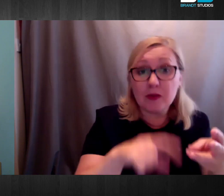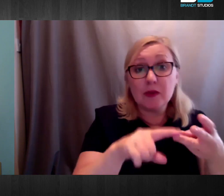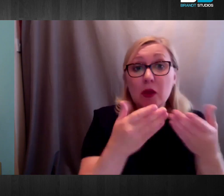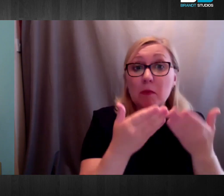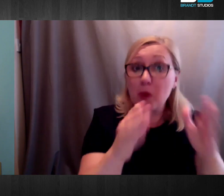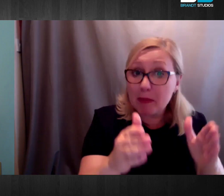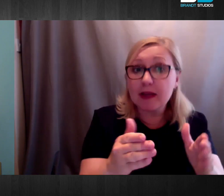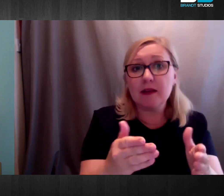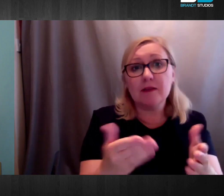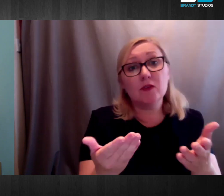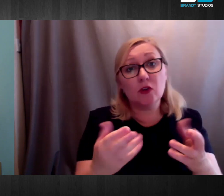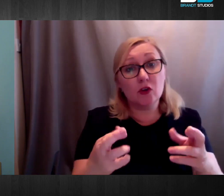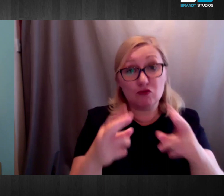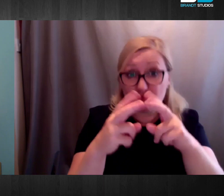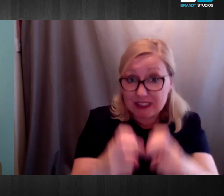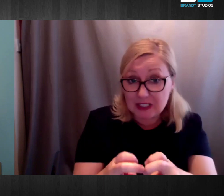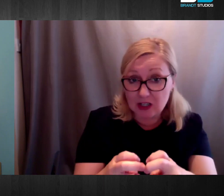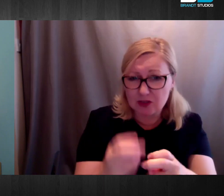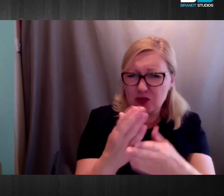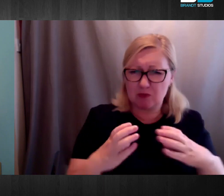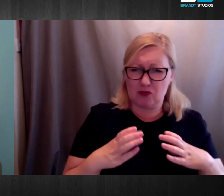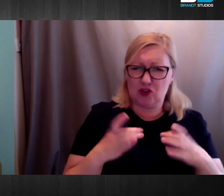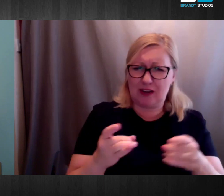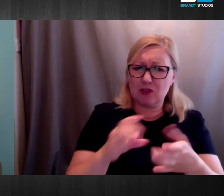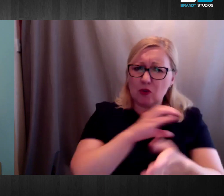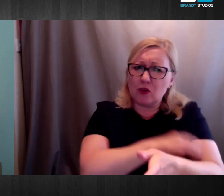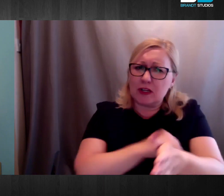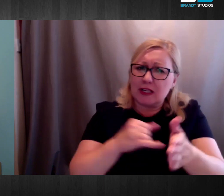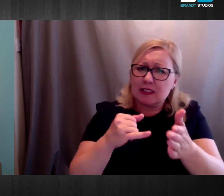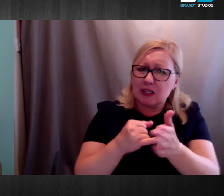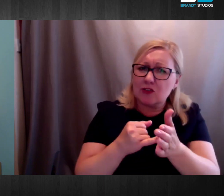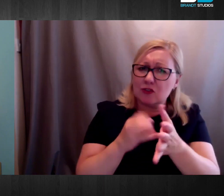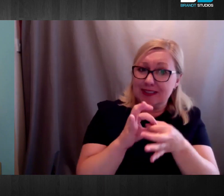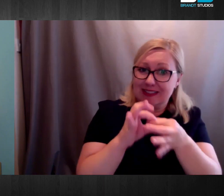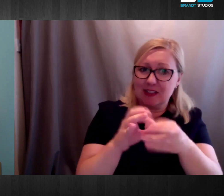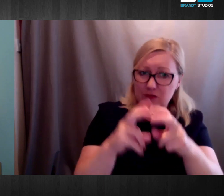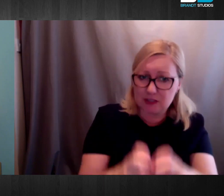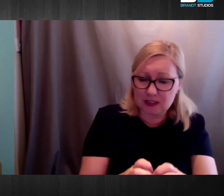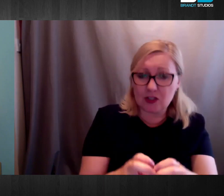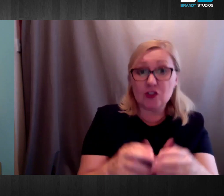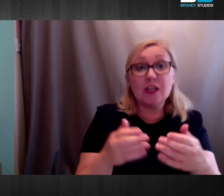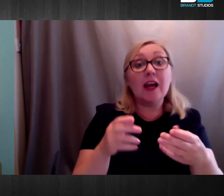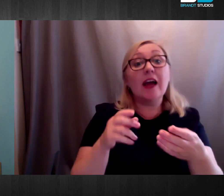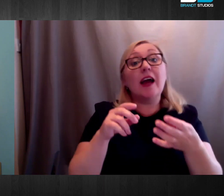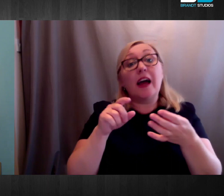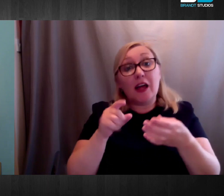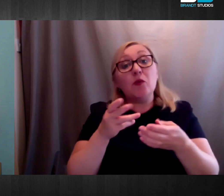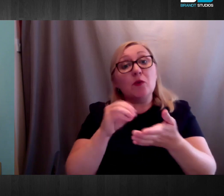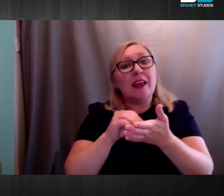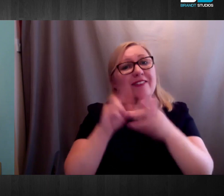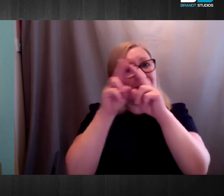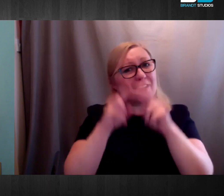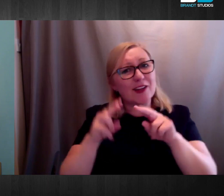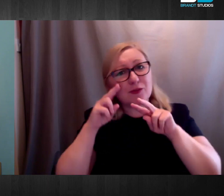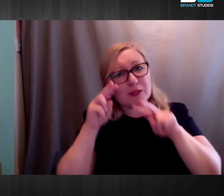with an international dimension, we have a view from the UK and from Australia. I'll introduce the speakers as we move around.